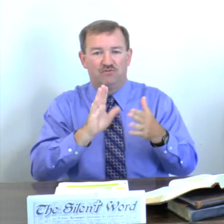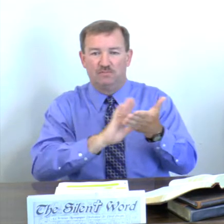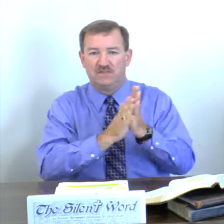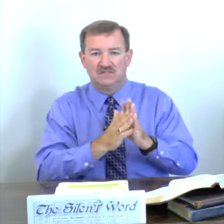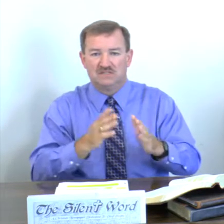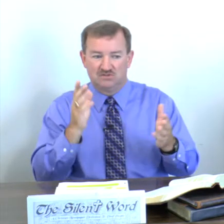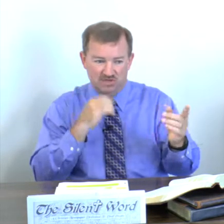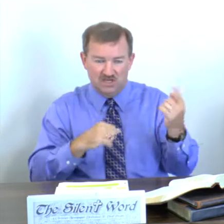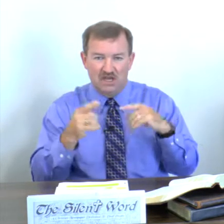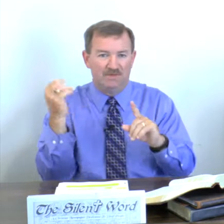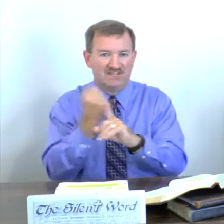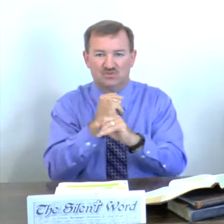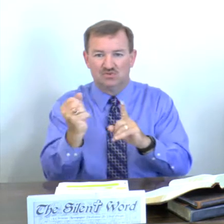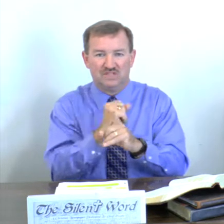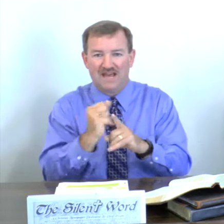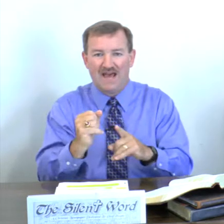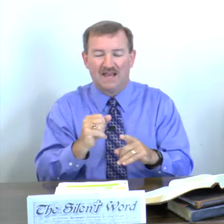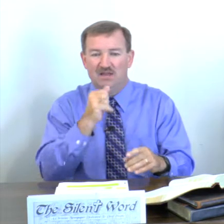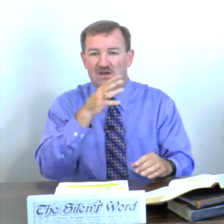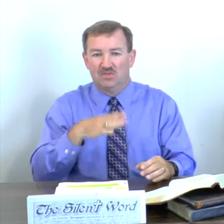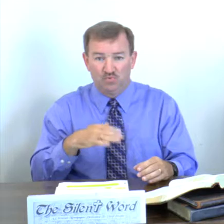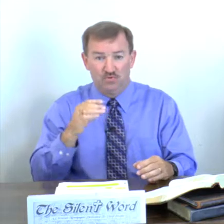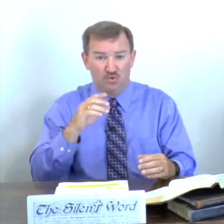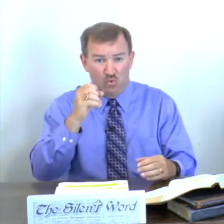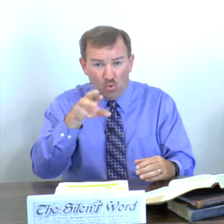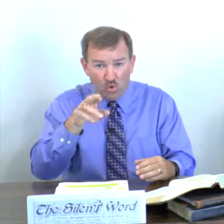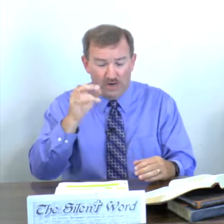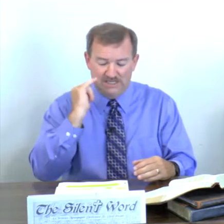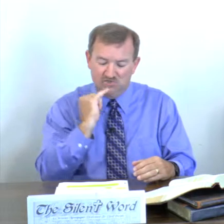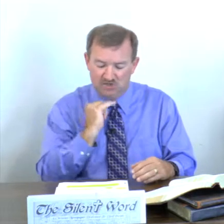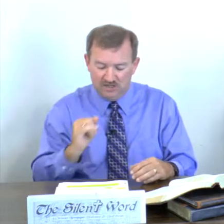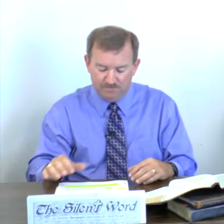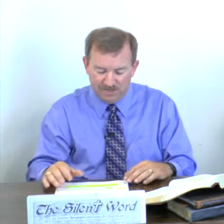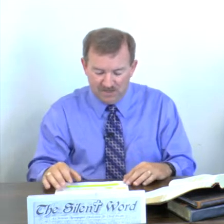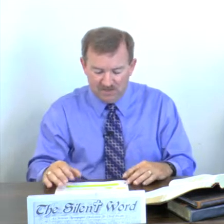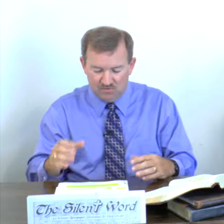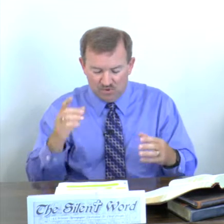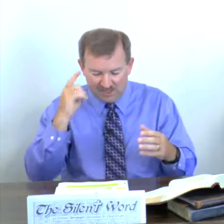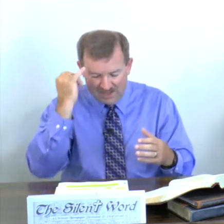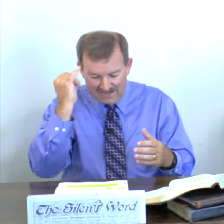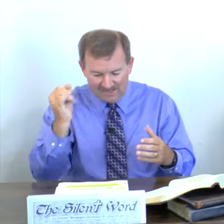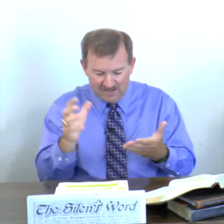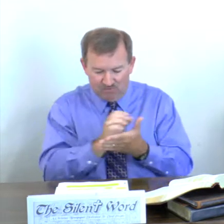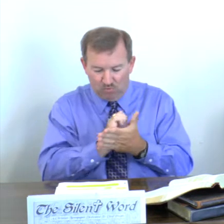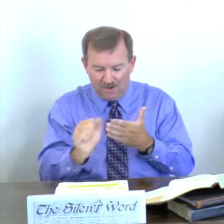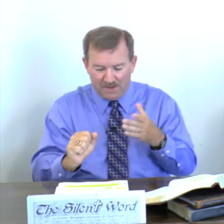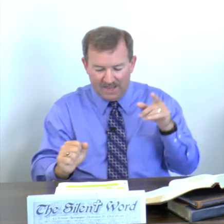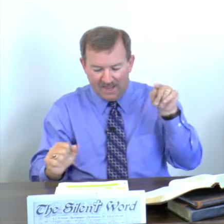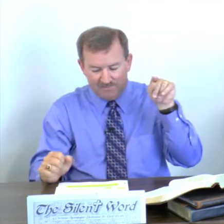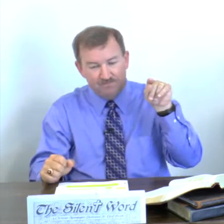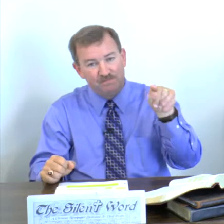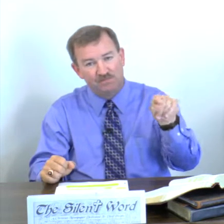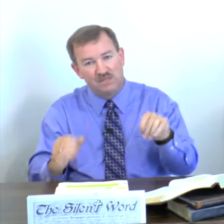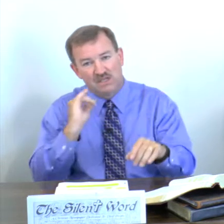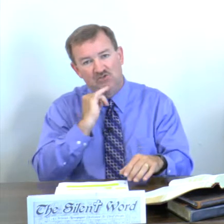offer peace. He's going to come and he's going to attack the woman or Israel with the idea of wiping out